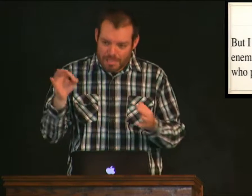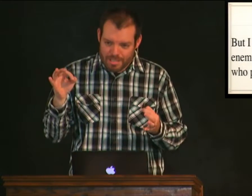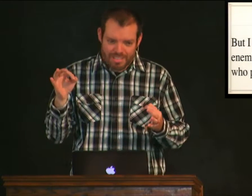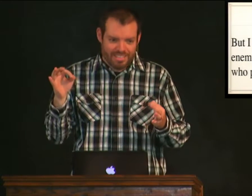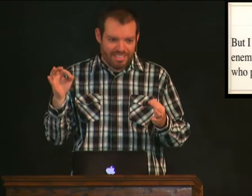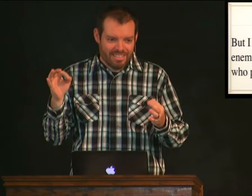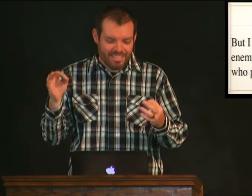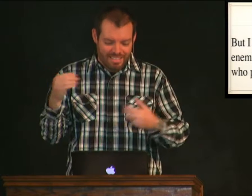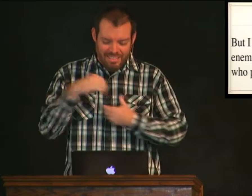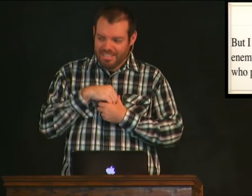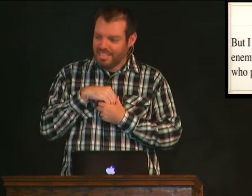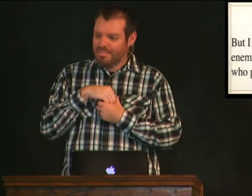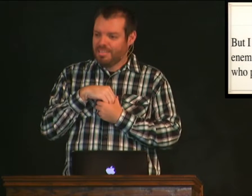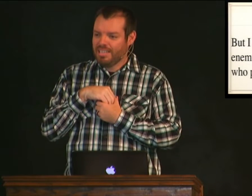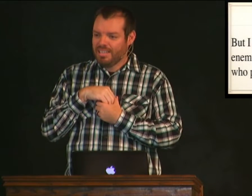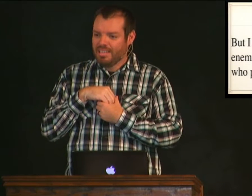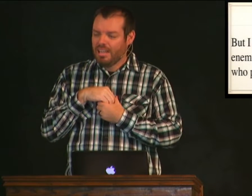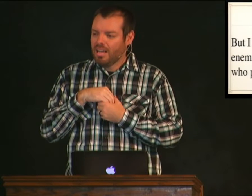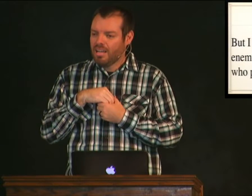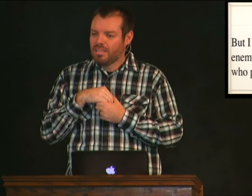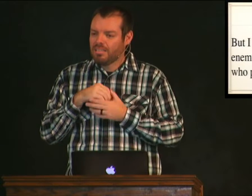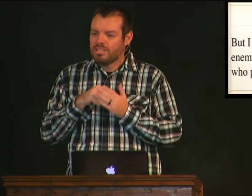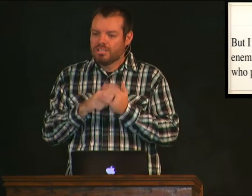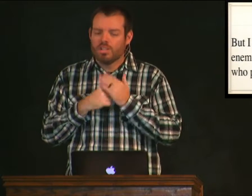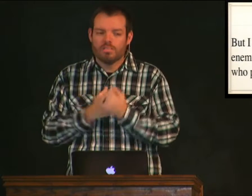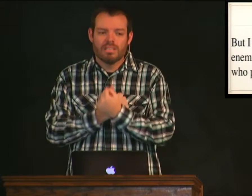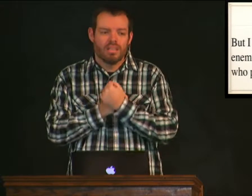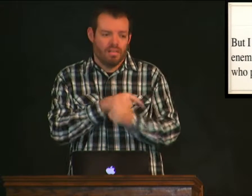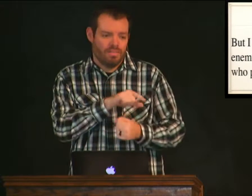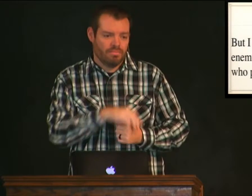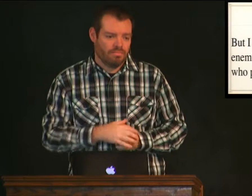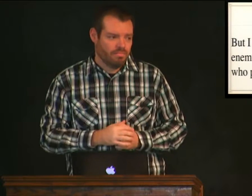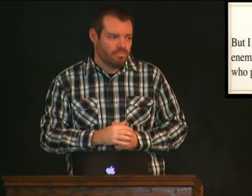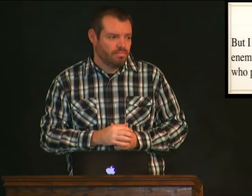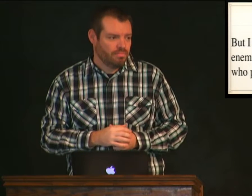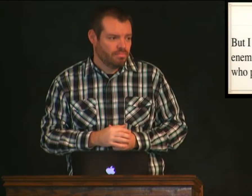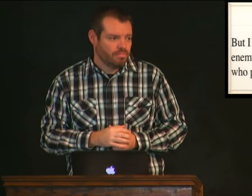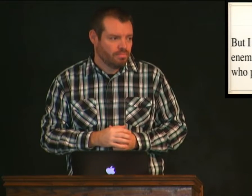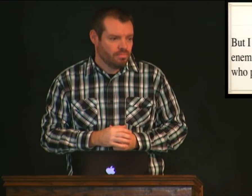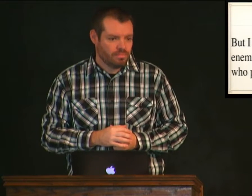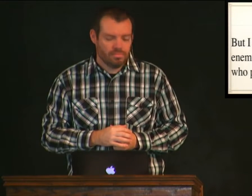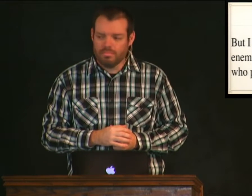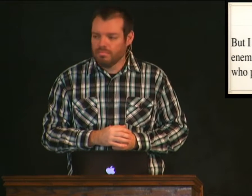The Spirit in me shows me that love.